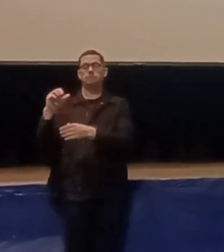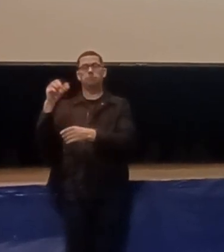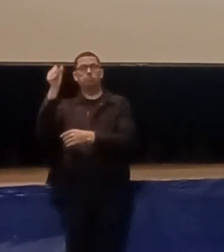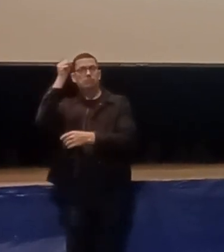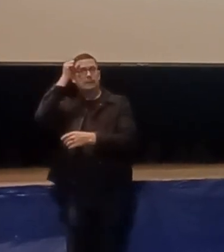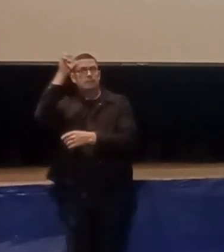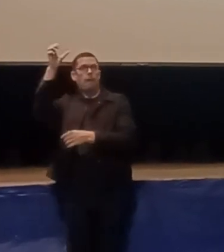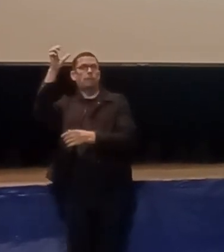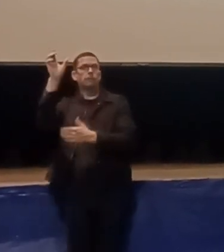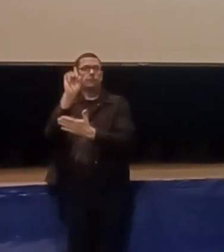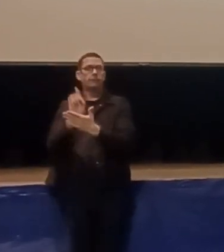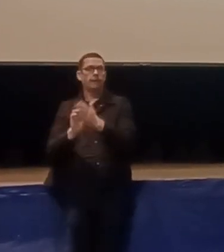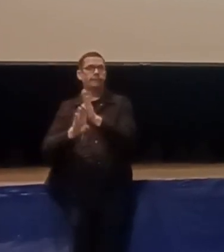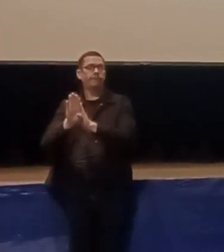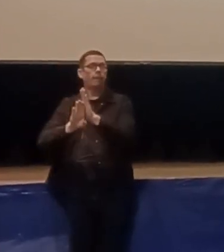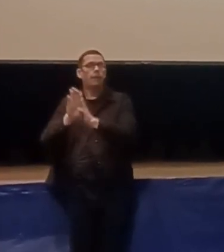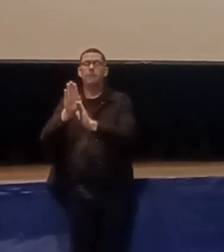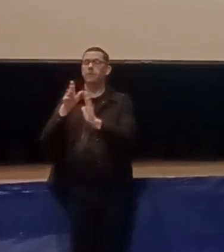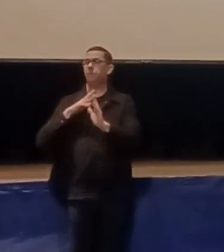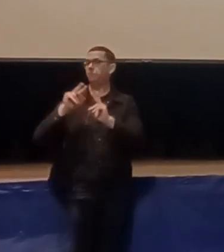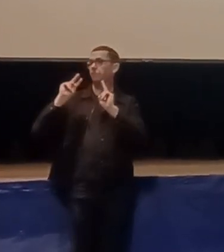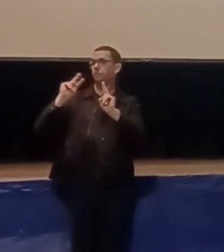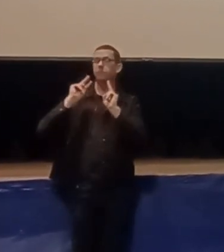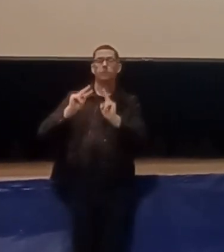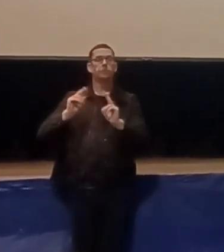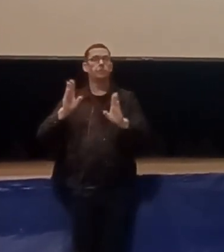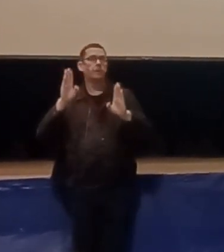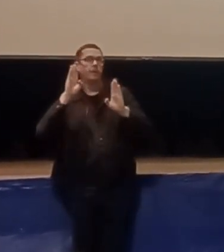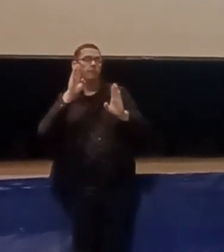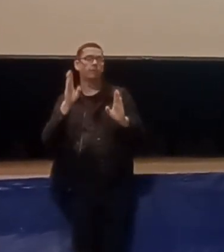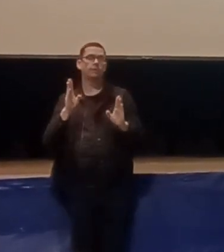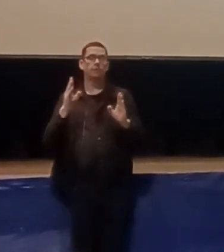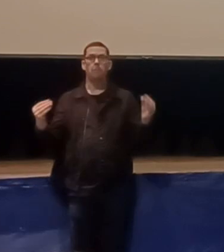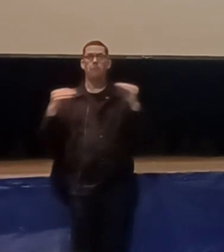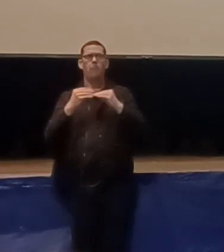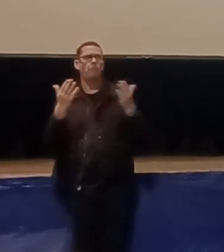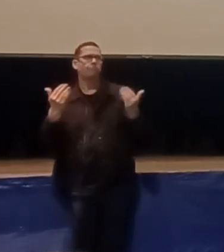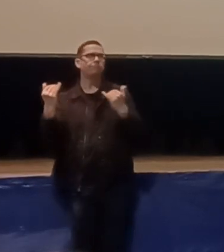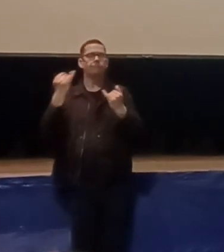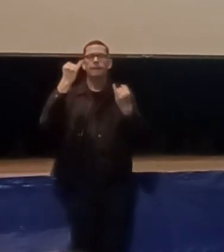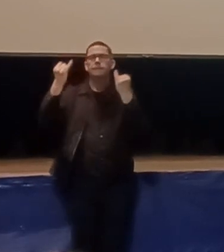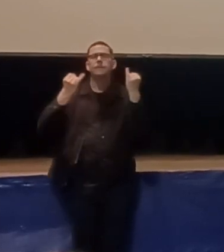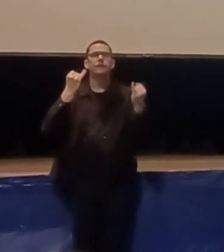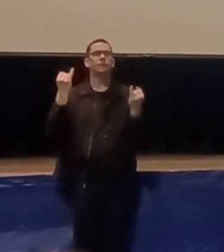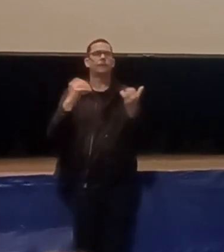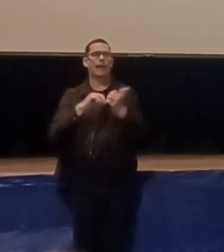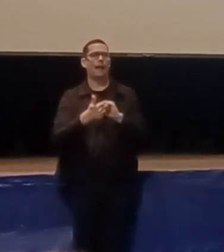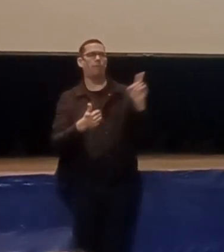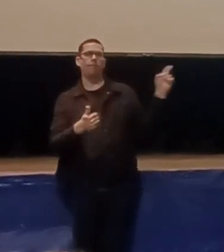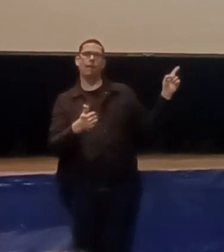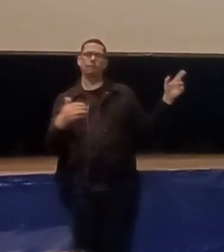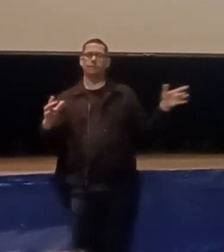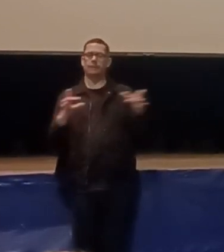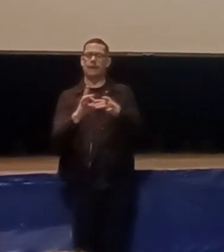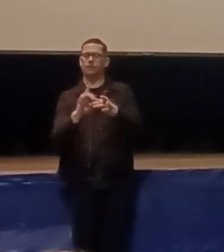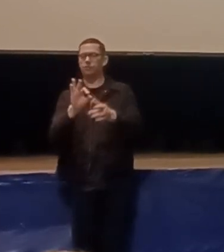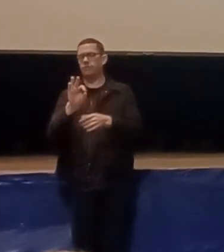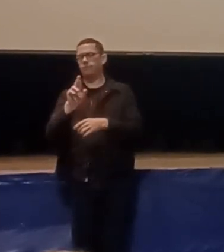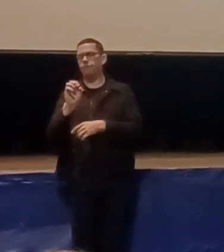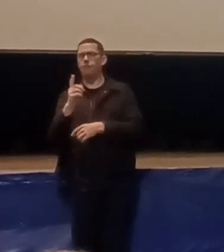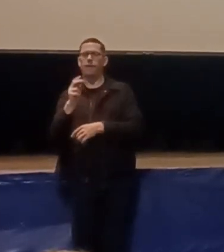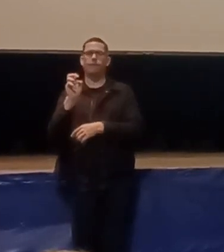design development. We look forward to hearing additional ideas for how that connection to Franklin Park could